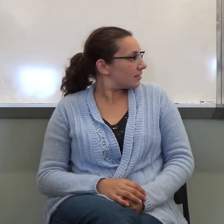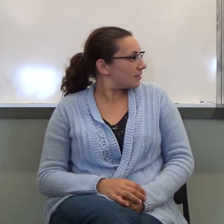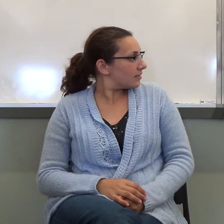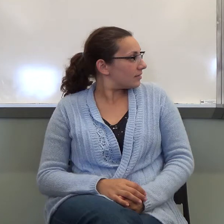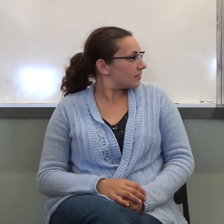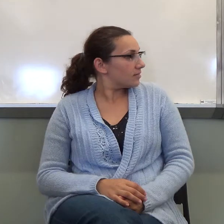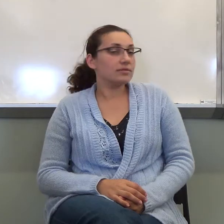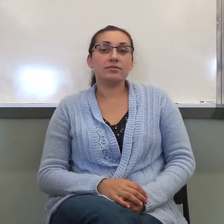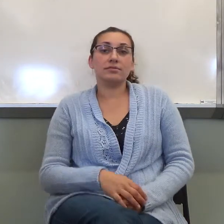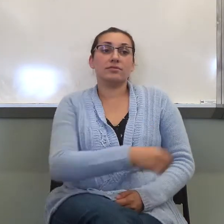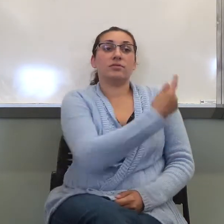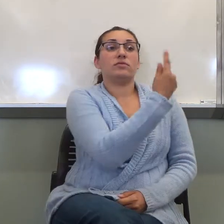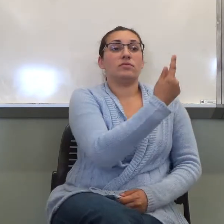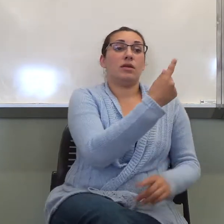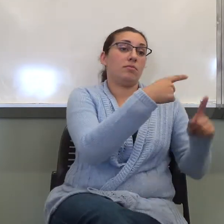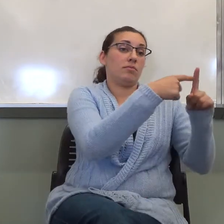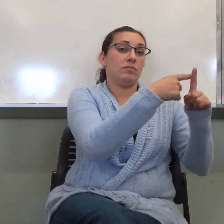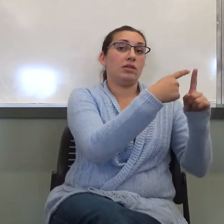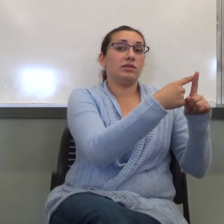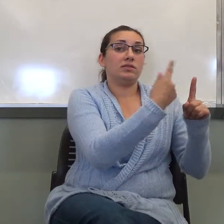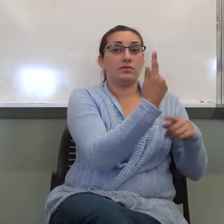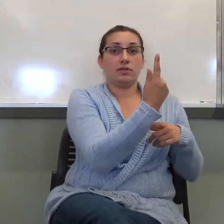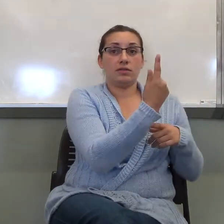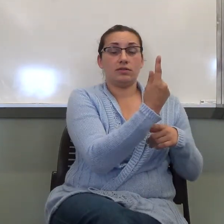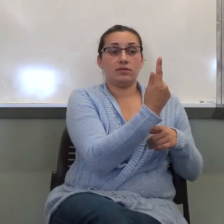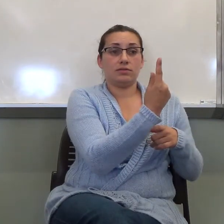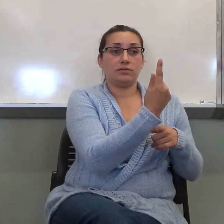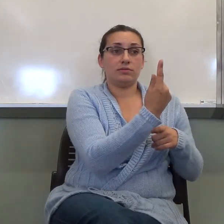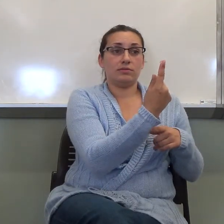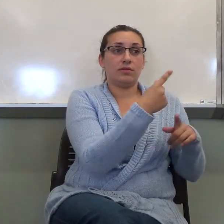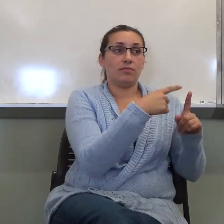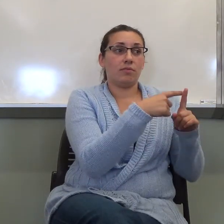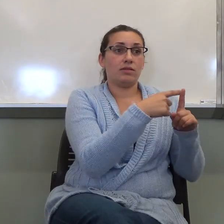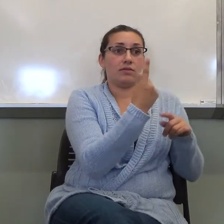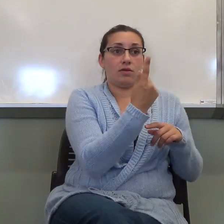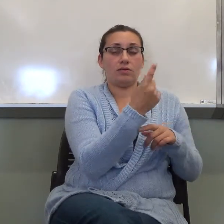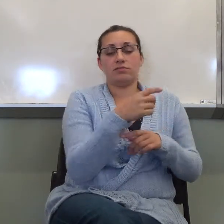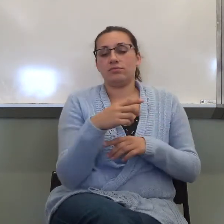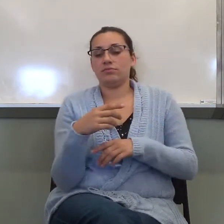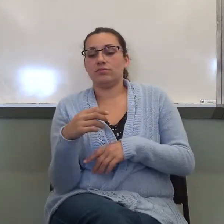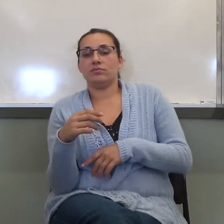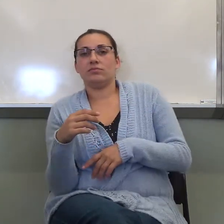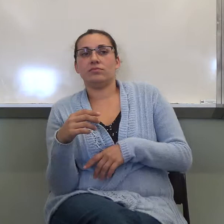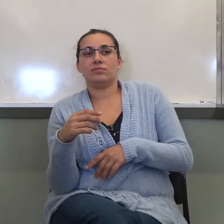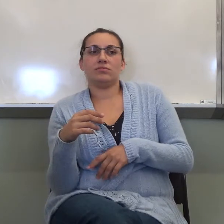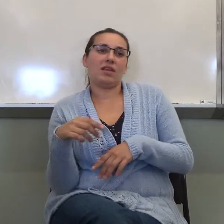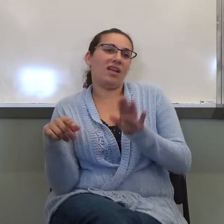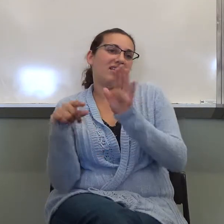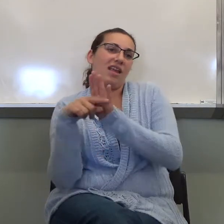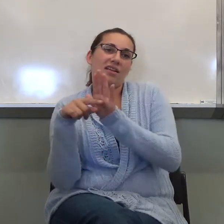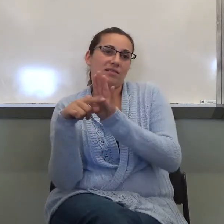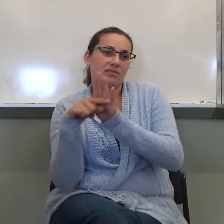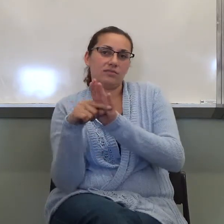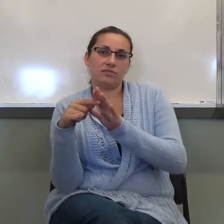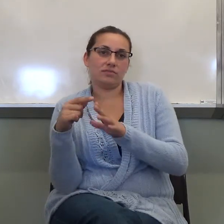One positive and one negative. And it doesn't matter what order they're in. Here's the